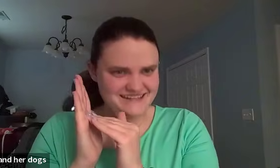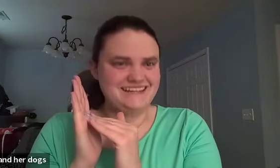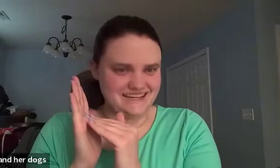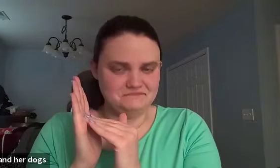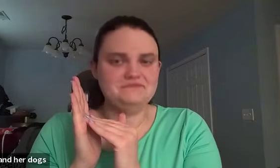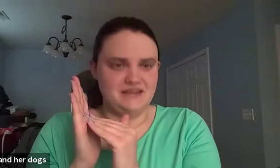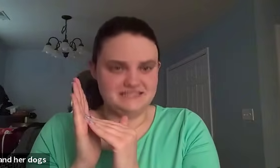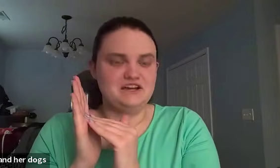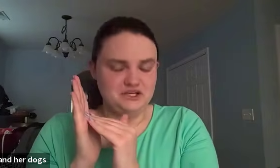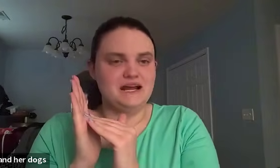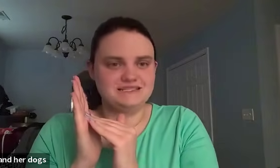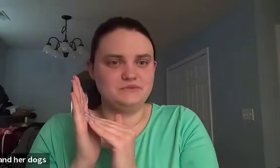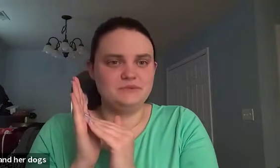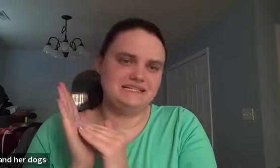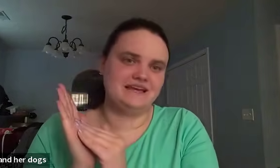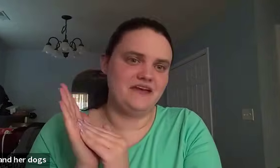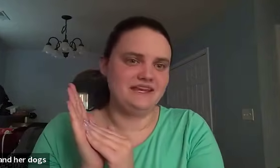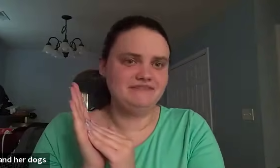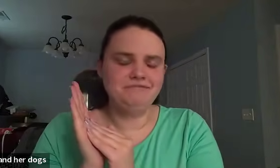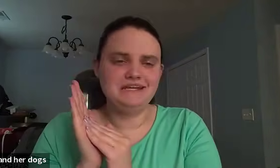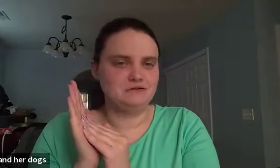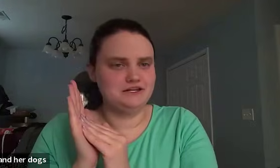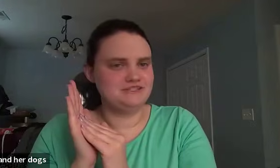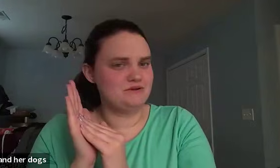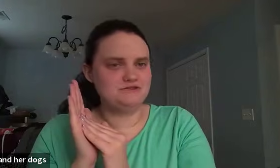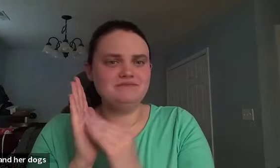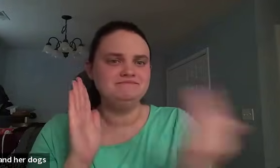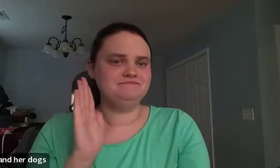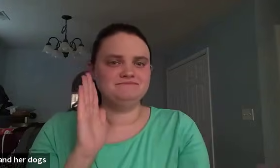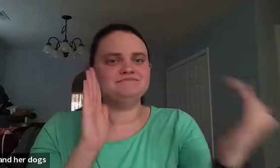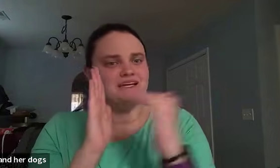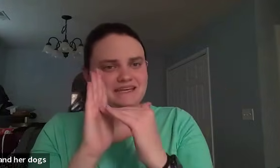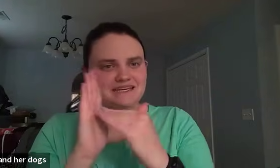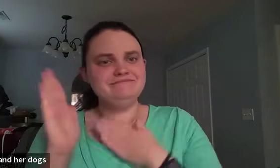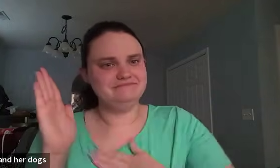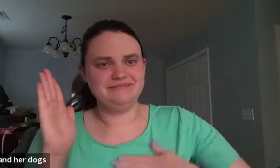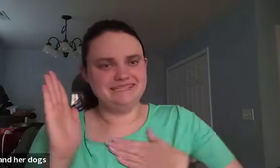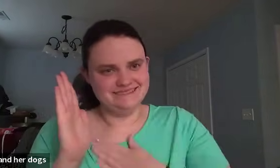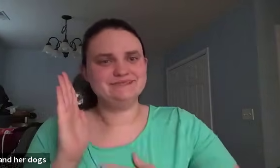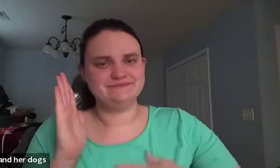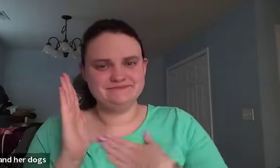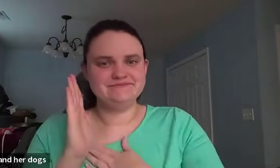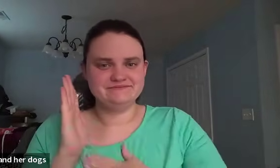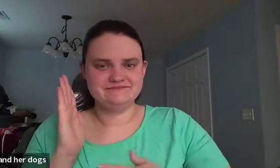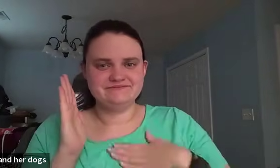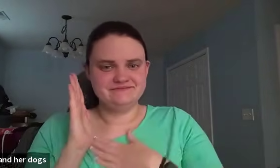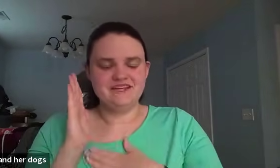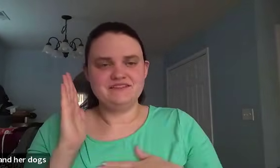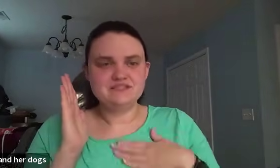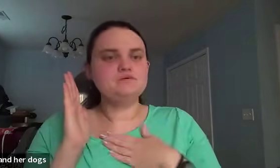it again, that is how you would ask someone, please sign that again. I don't understand what you said. Again, please. This is